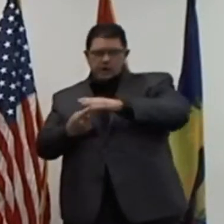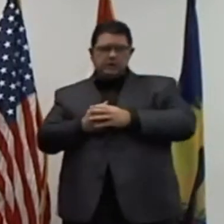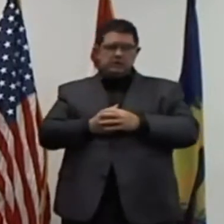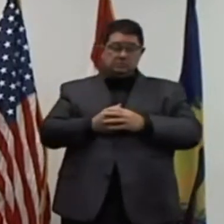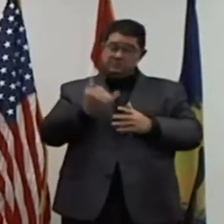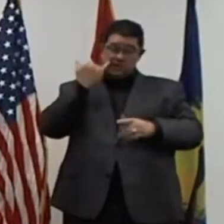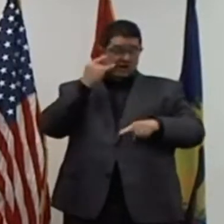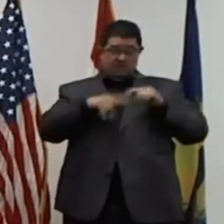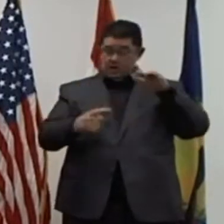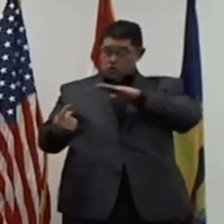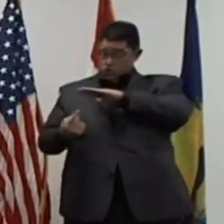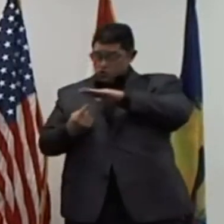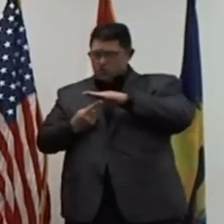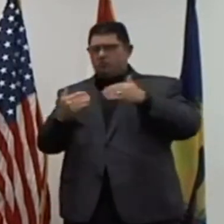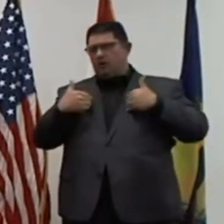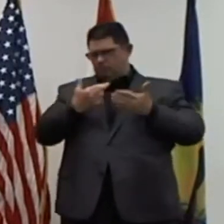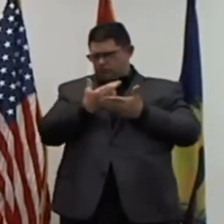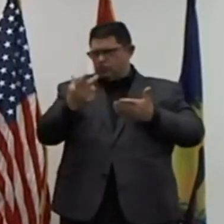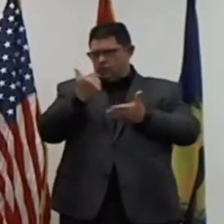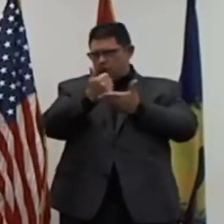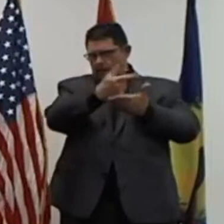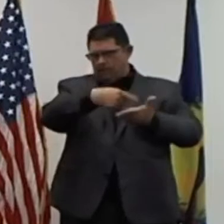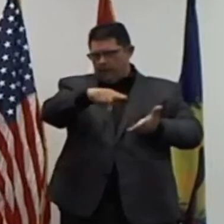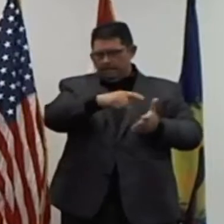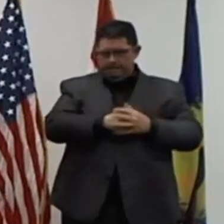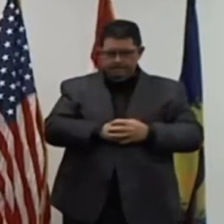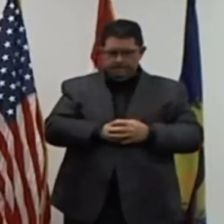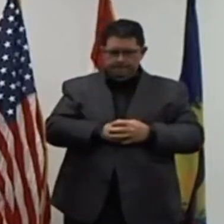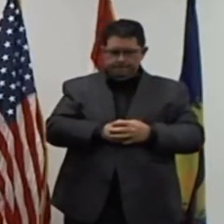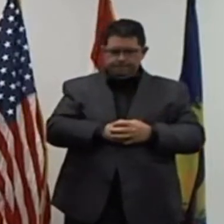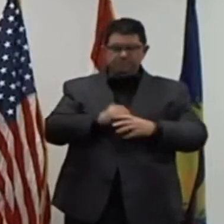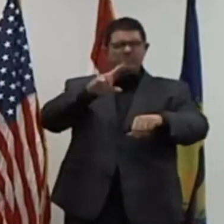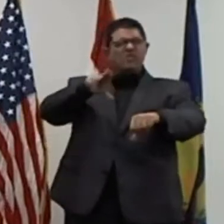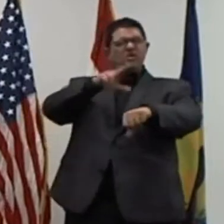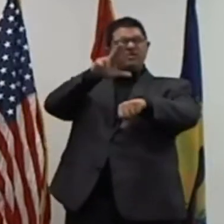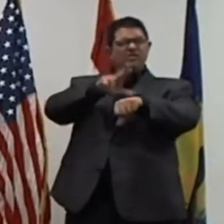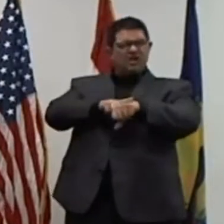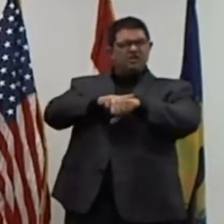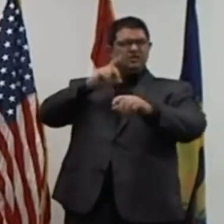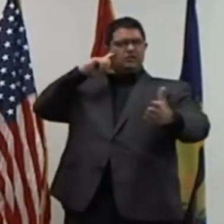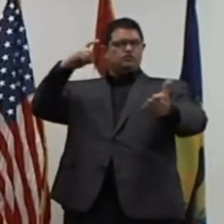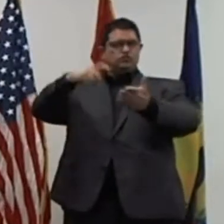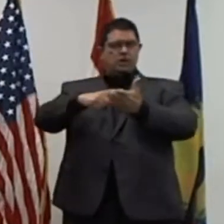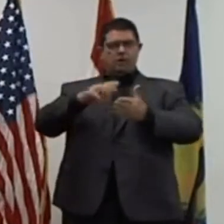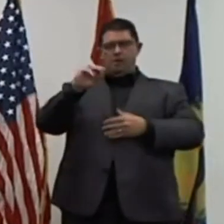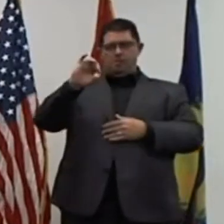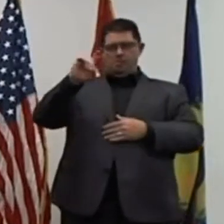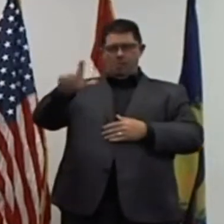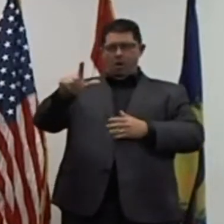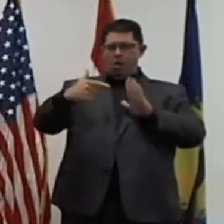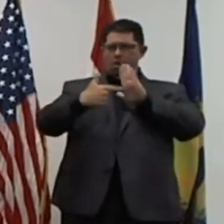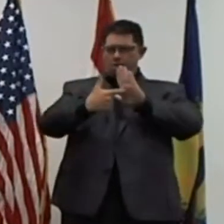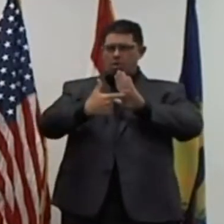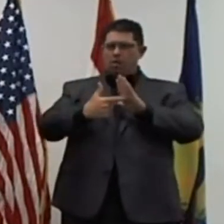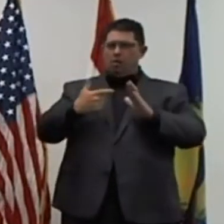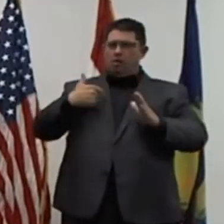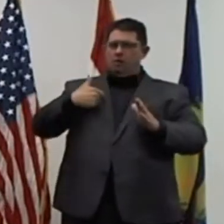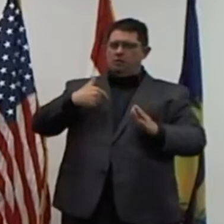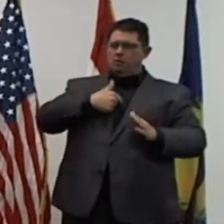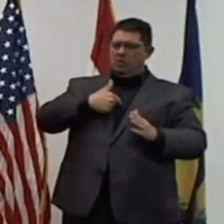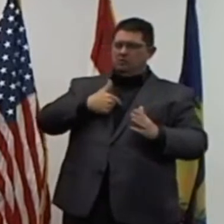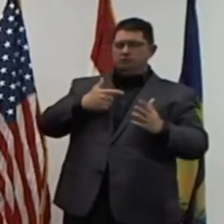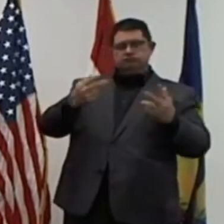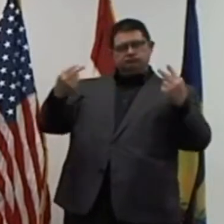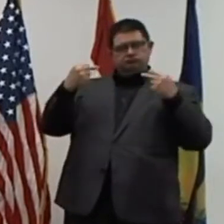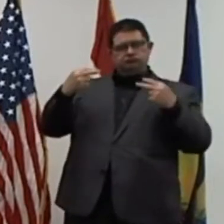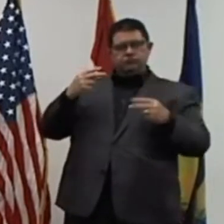resources to help them. We have put together a nationally recognized model to take care of our residents in senior living